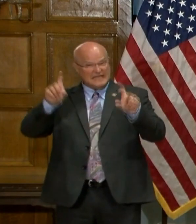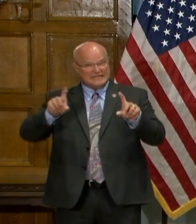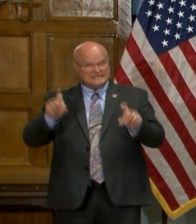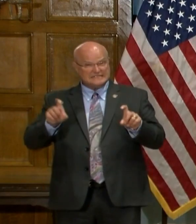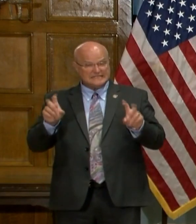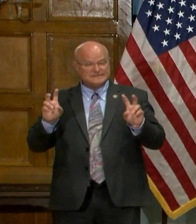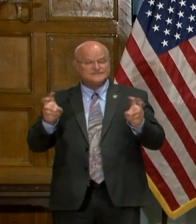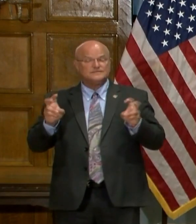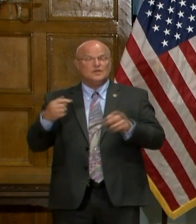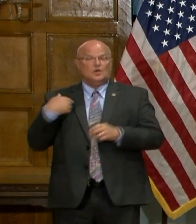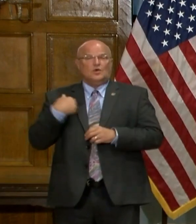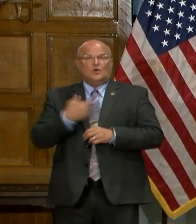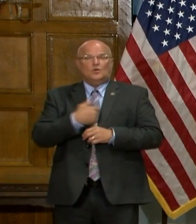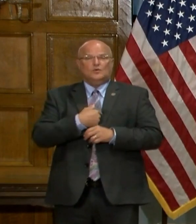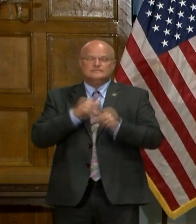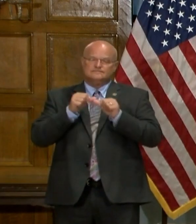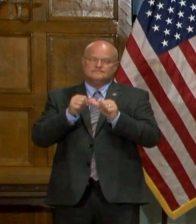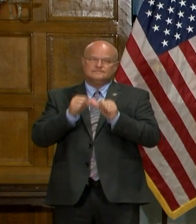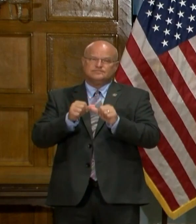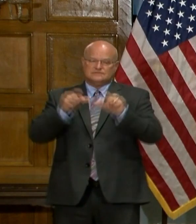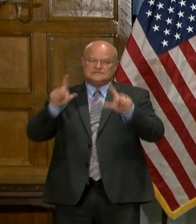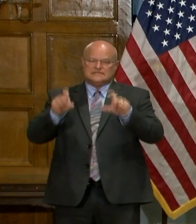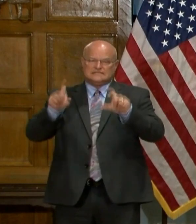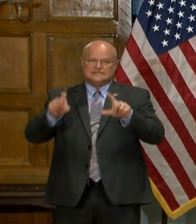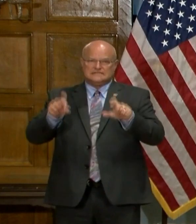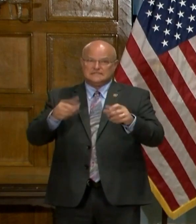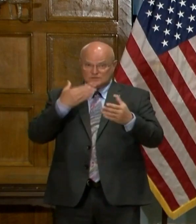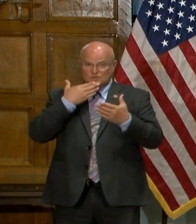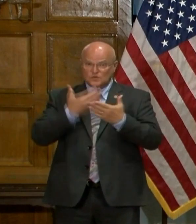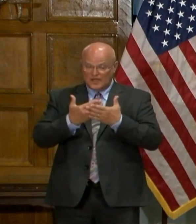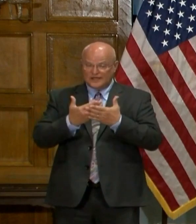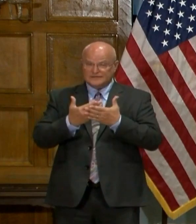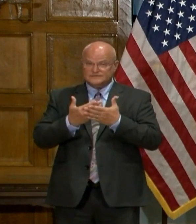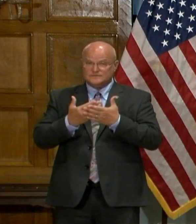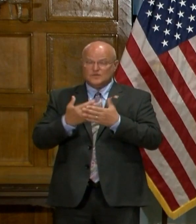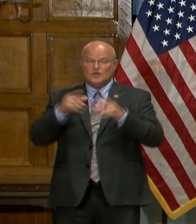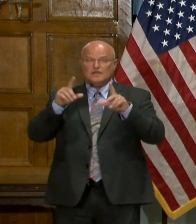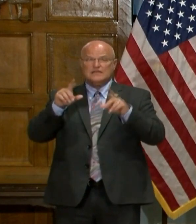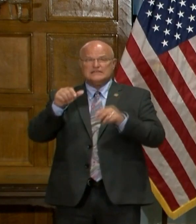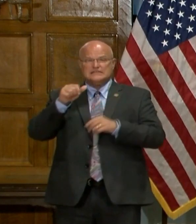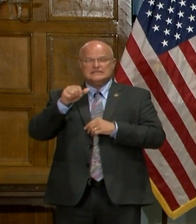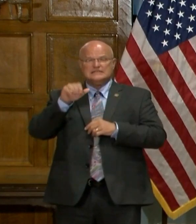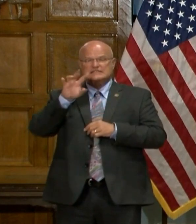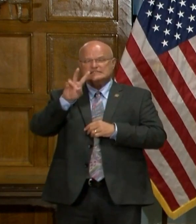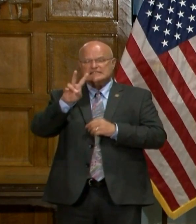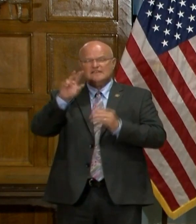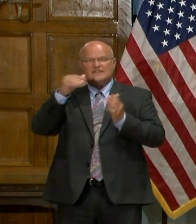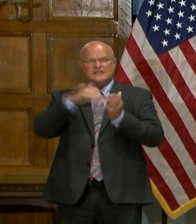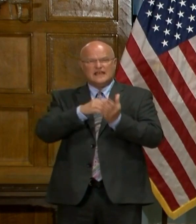testing, we have continued to do well with testing. We tested